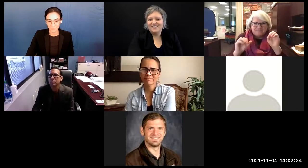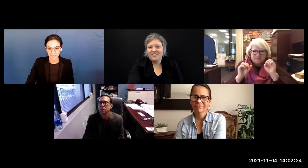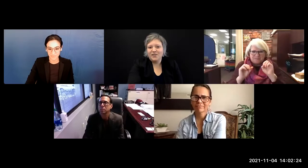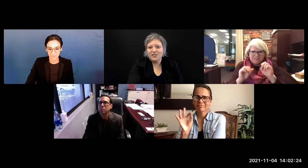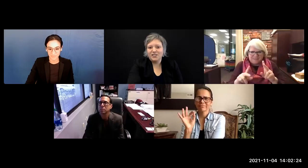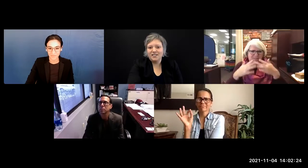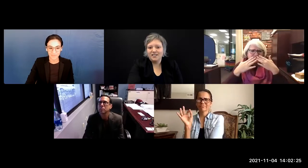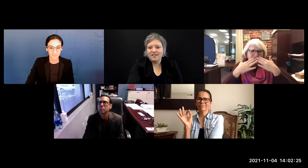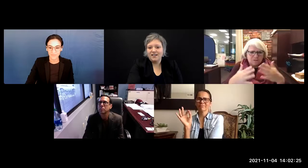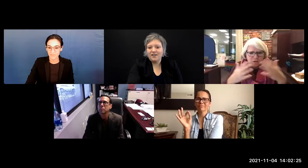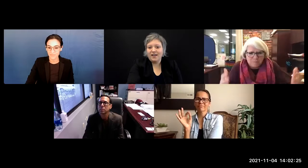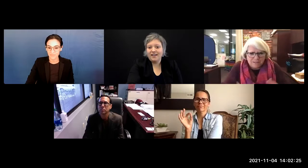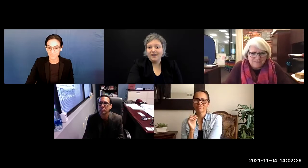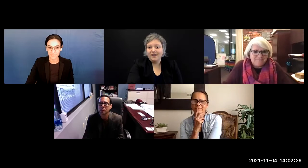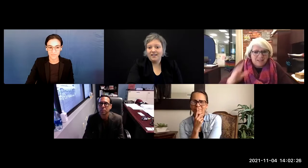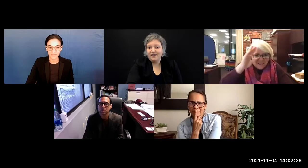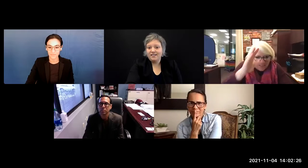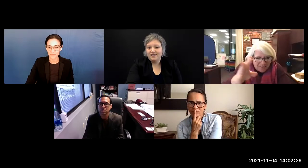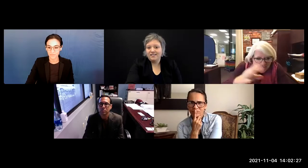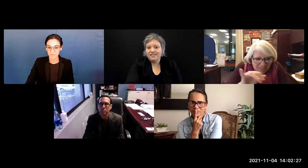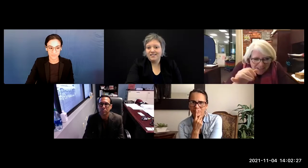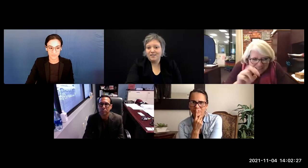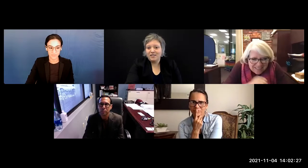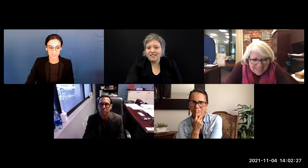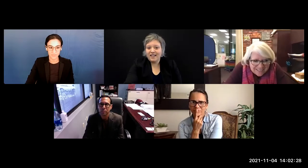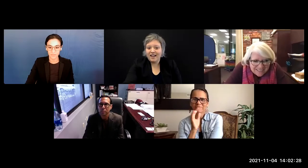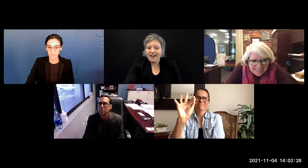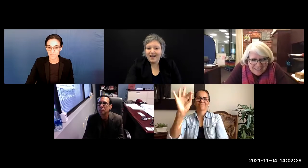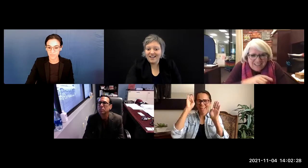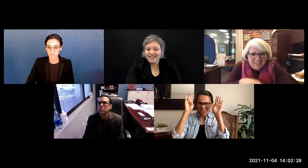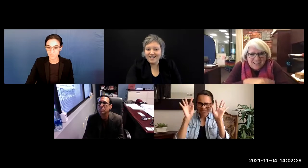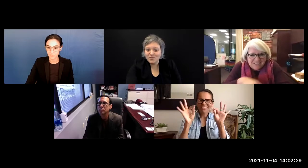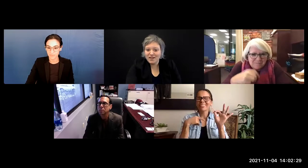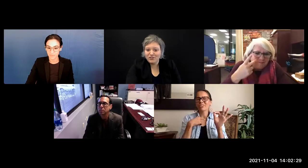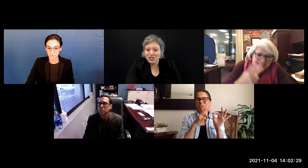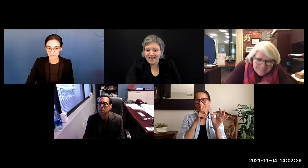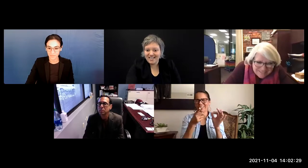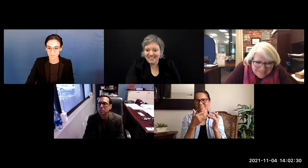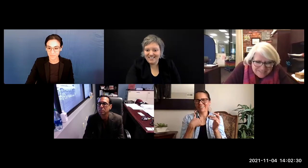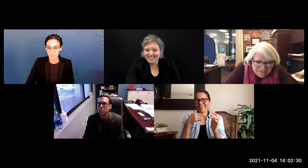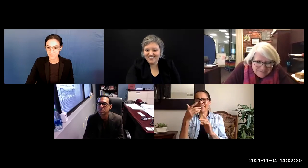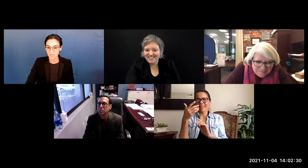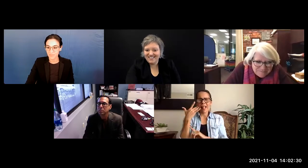Great question. Okay. Debbie is saying, hi, next we have Jenny.